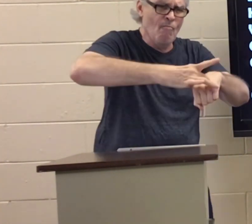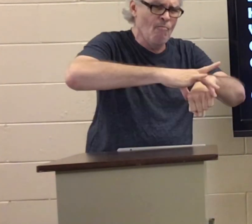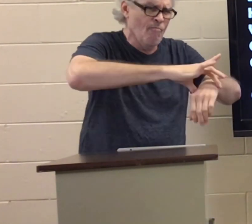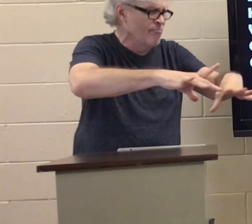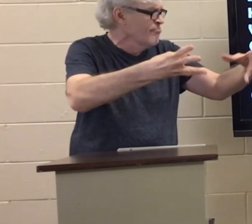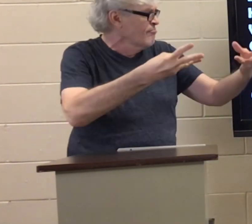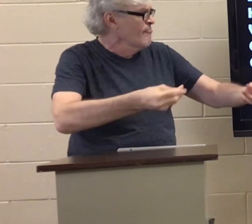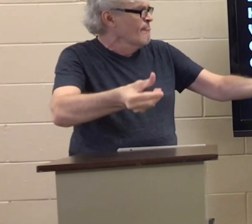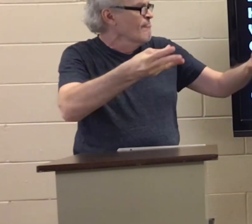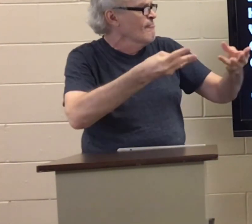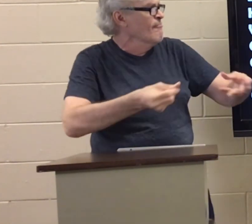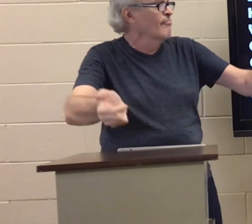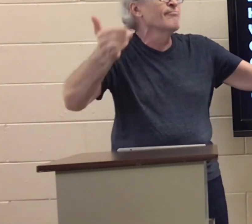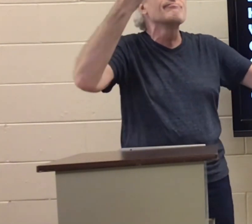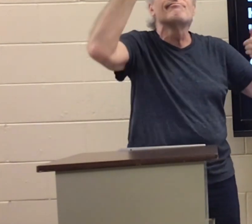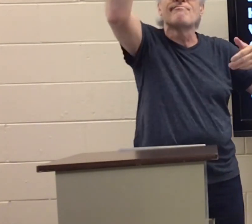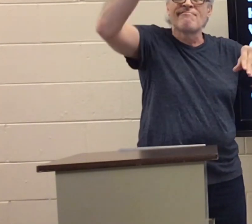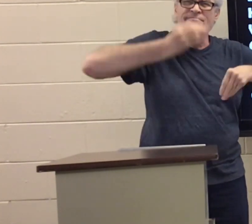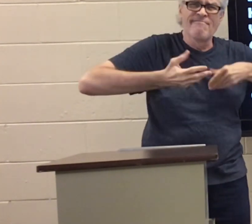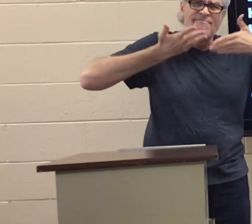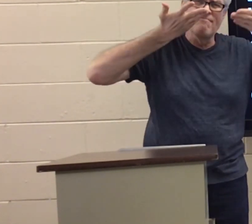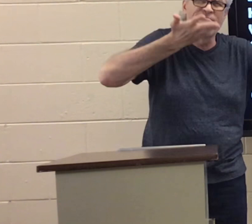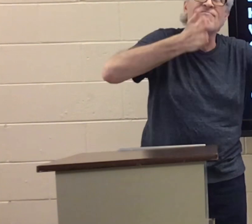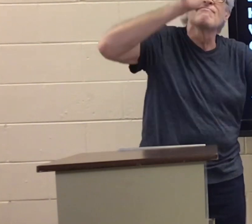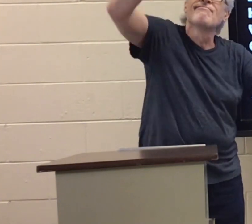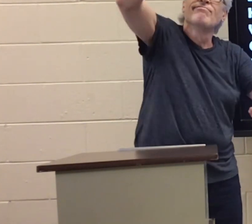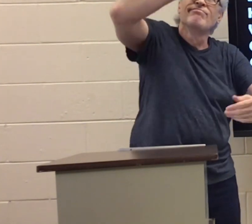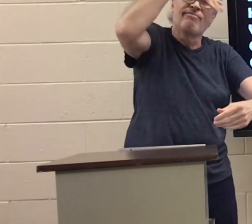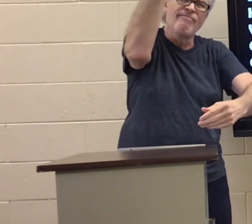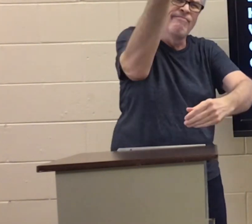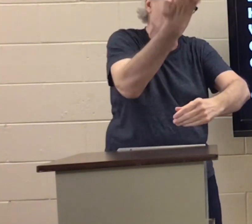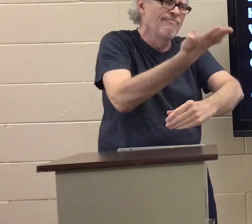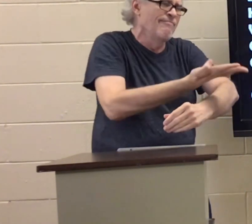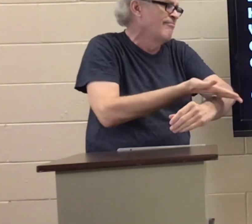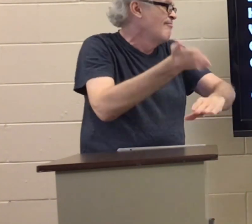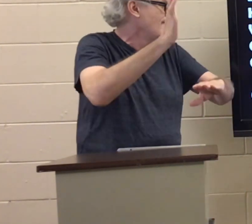From earthly dust, he gave his son on Calvary.